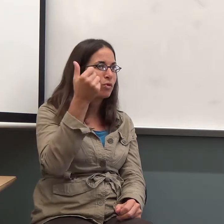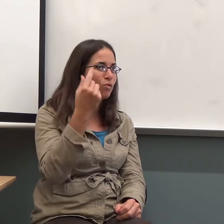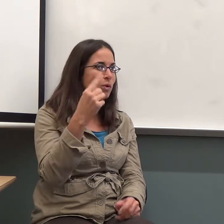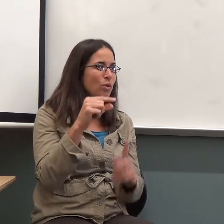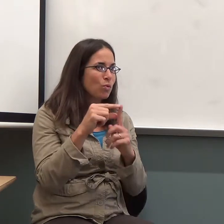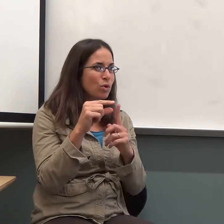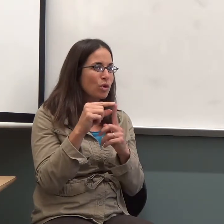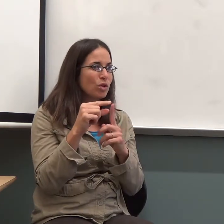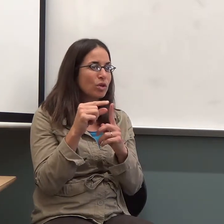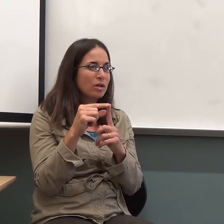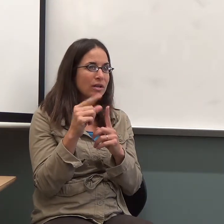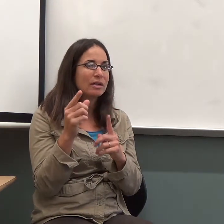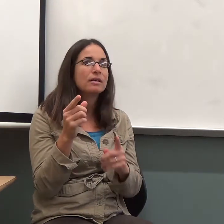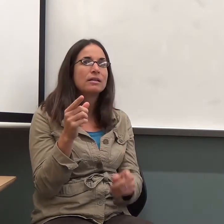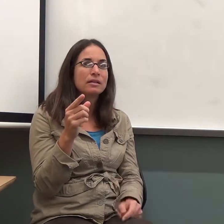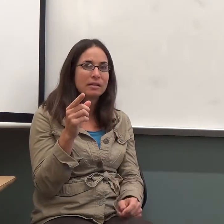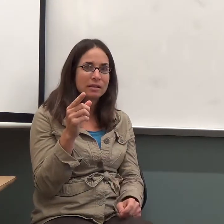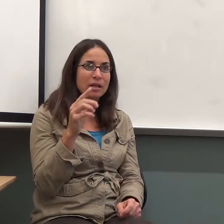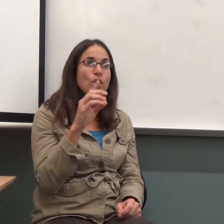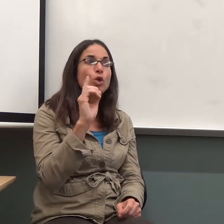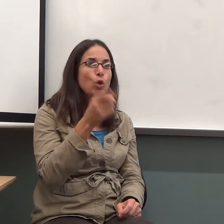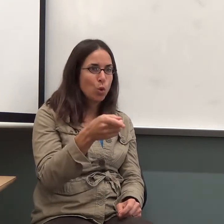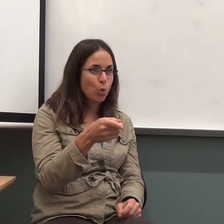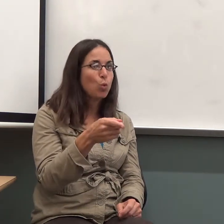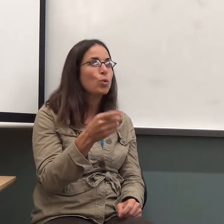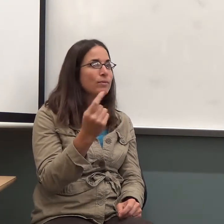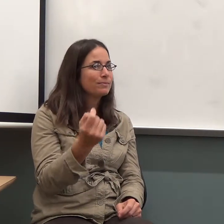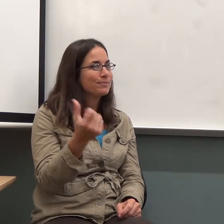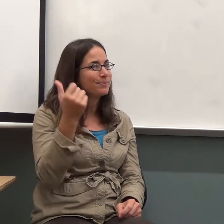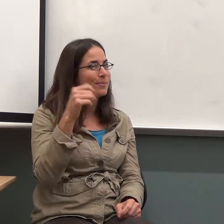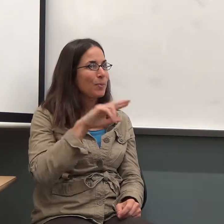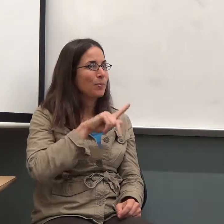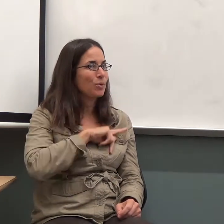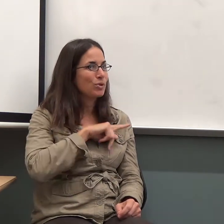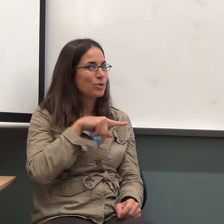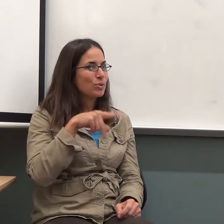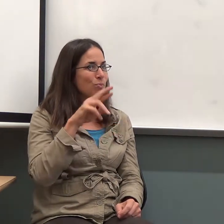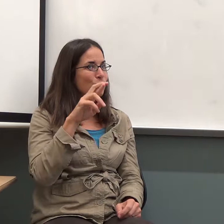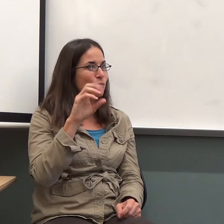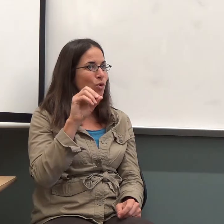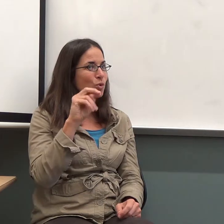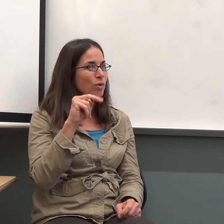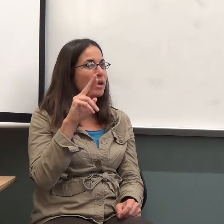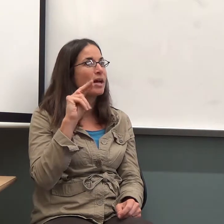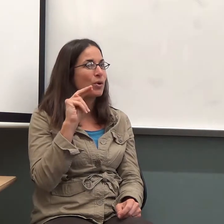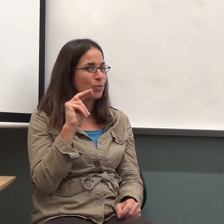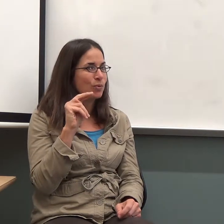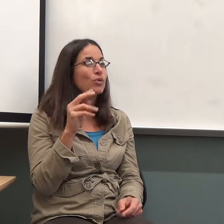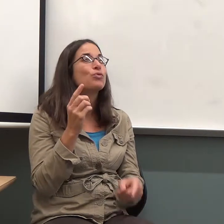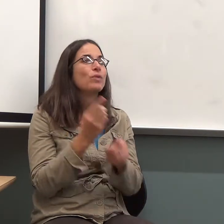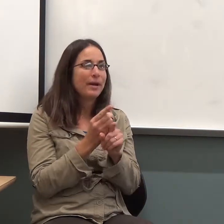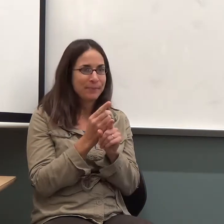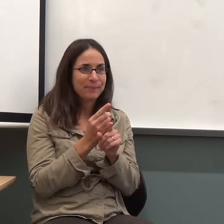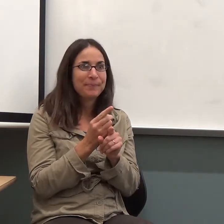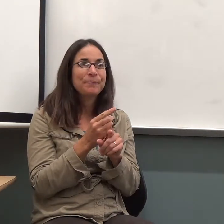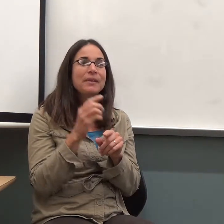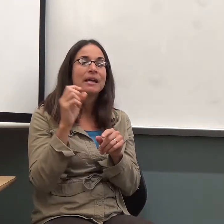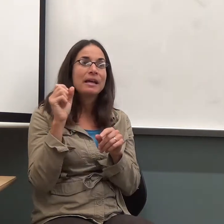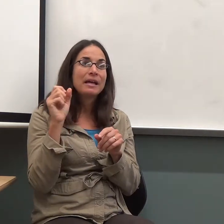word that needs to leave, you said? Yeah. You, because of personal pronoun. Okay, that's right, a personal pronoun. If I say a word like you,